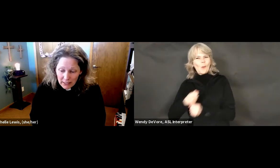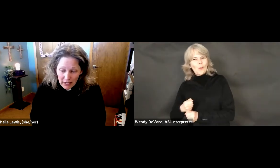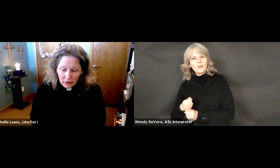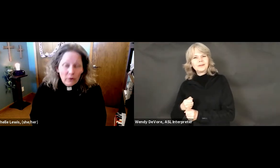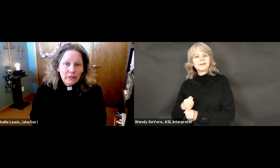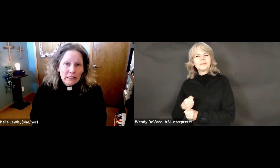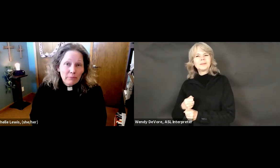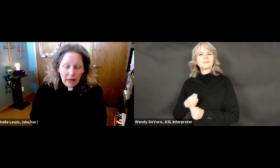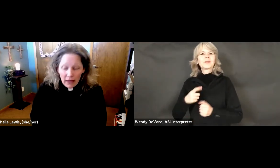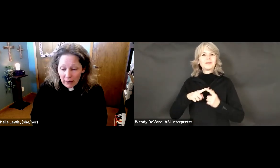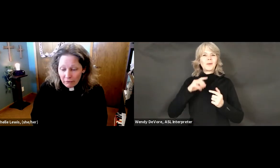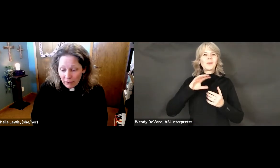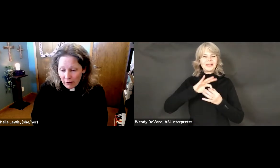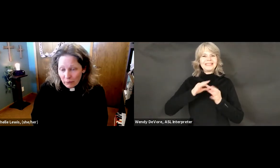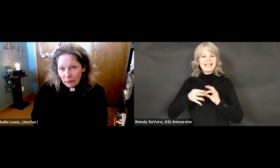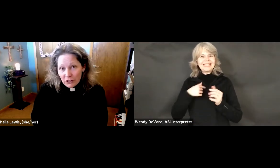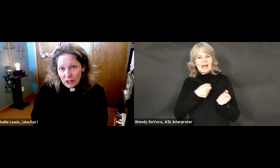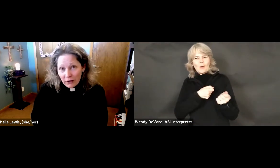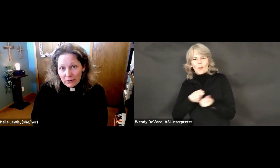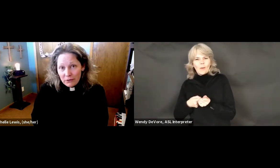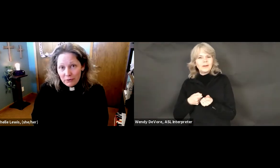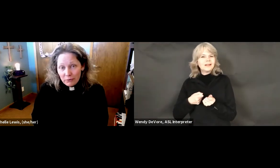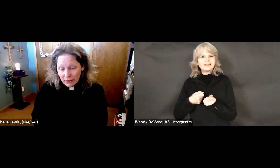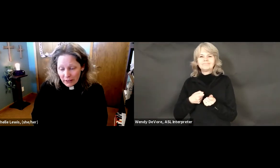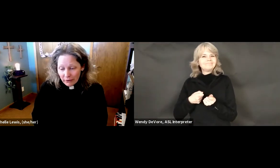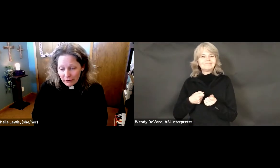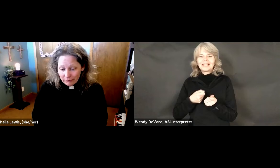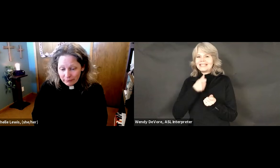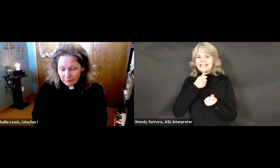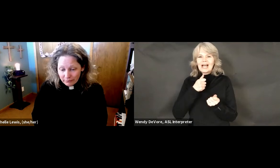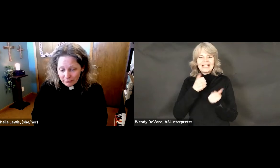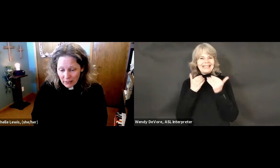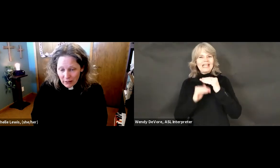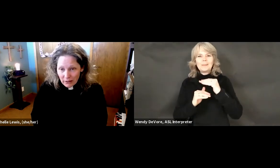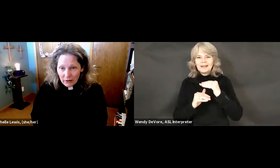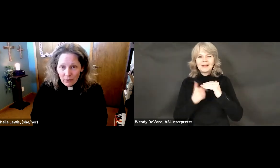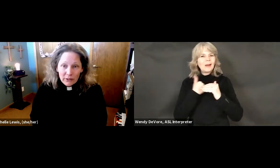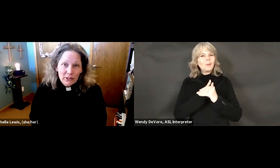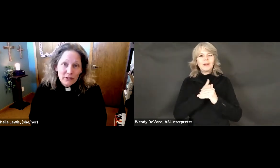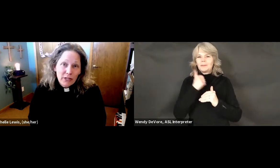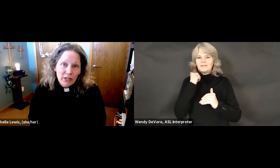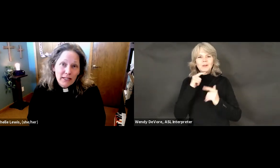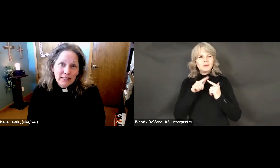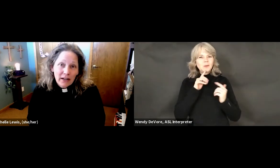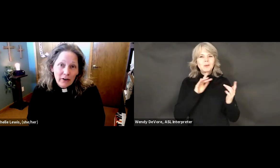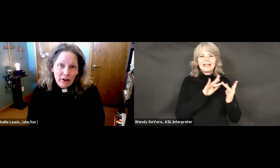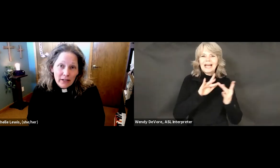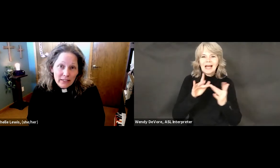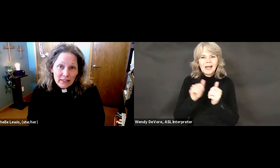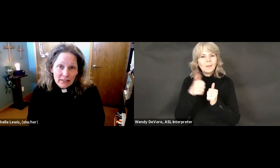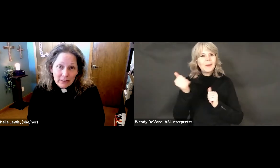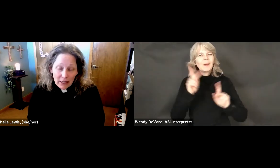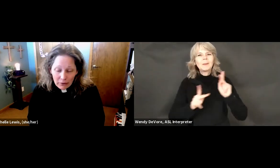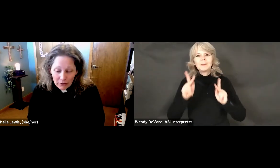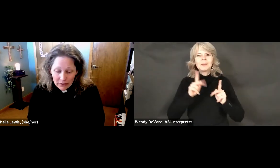Chains that hold us back from reaching out to one another, or chains that